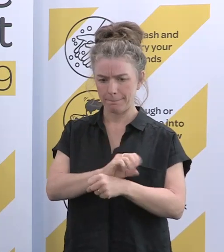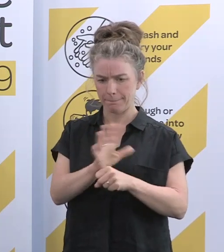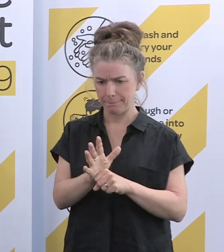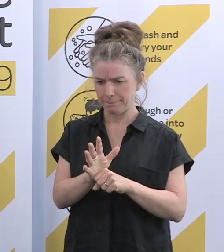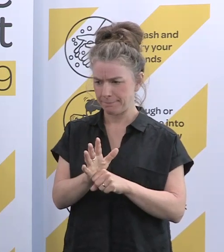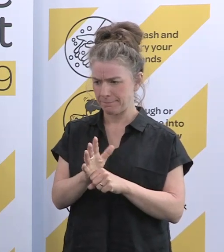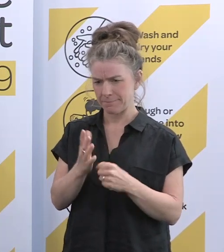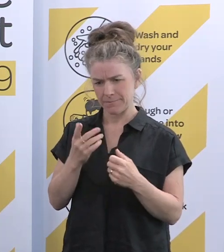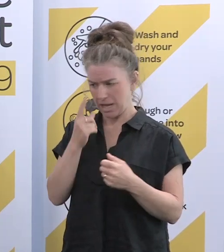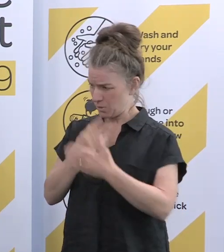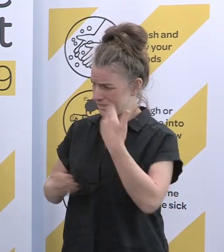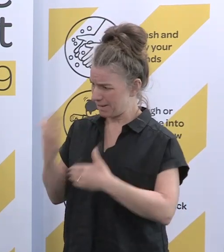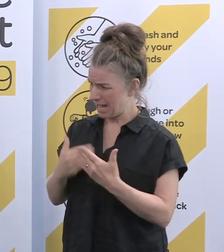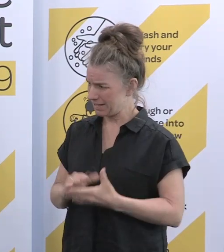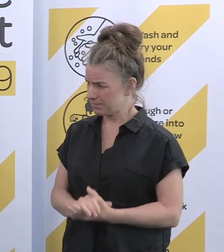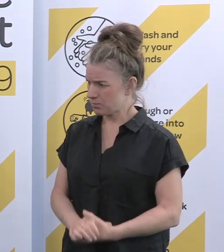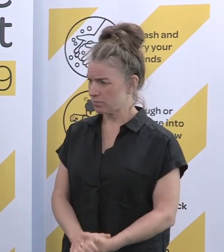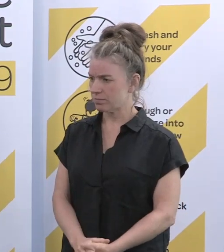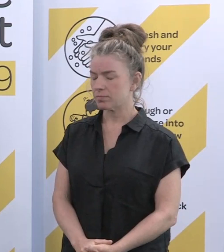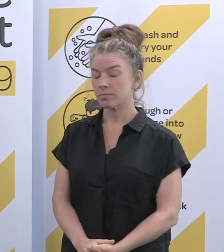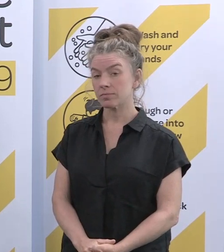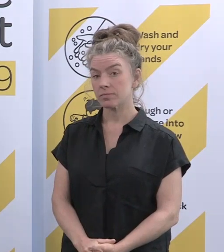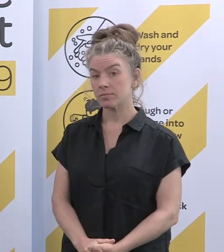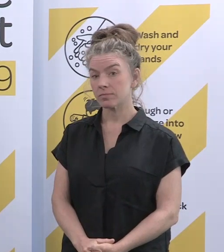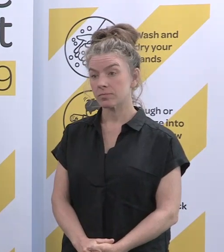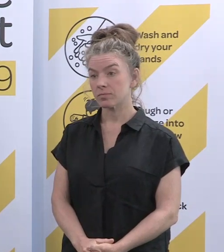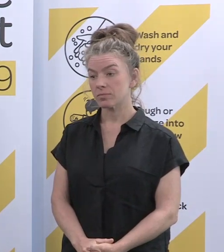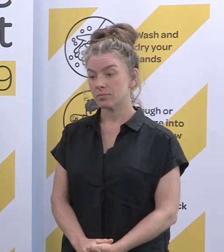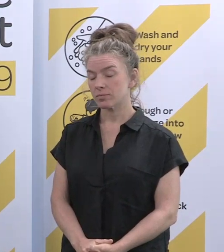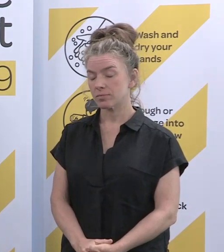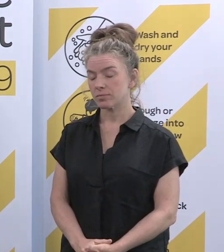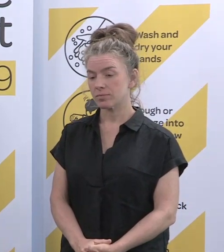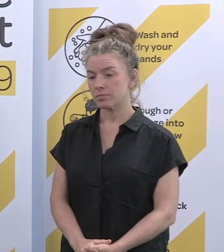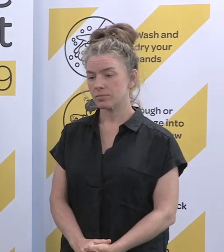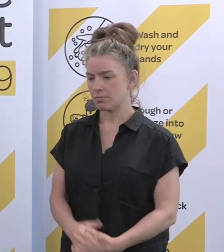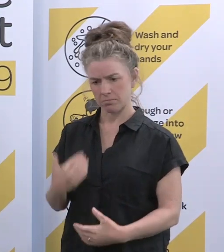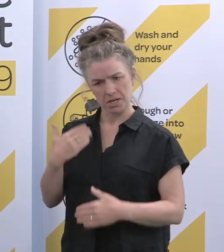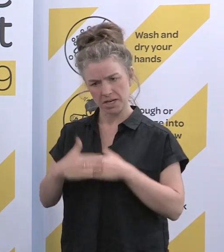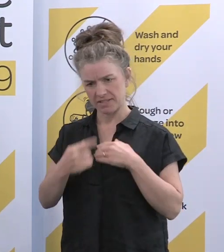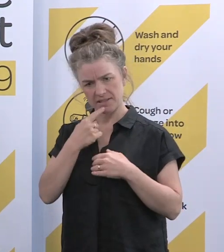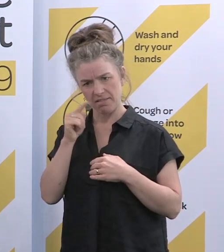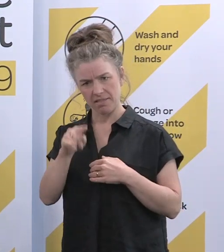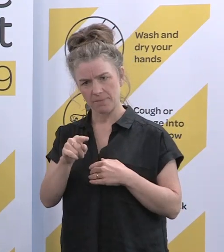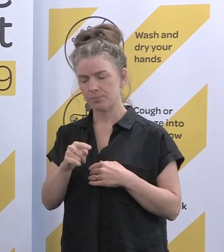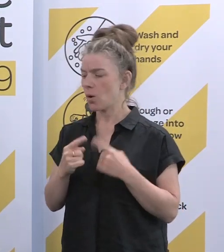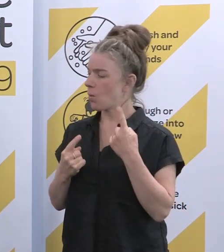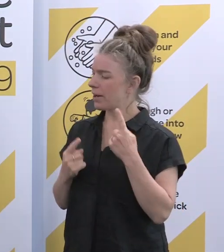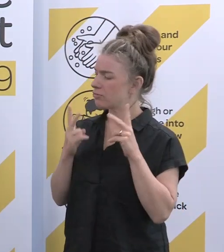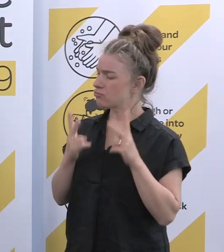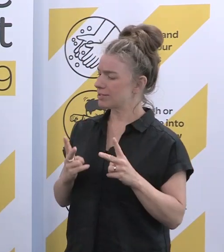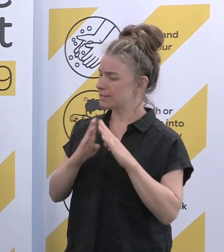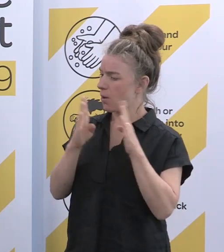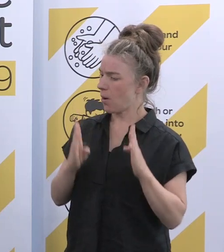testing? So I don't think I've said today that asymptomatic people are testing No, there positive. was the case in a rest home where the man